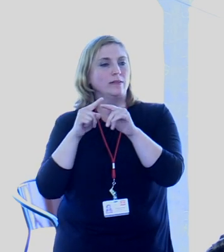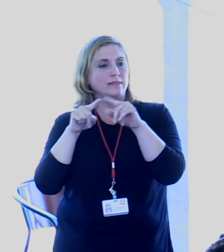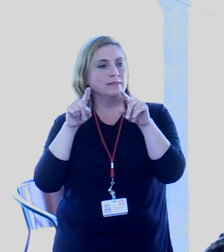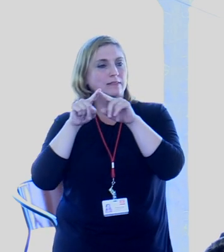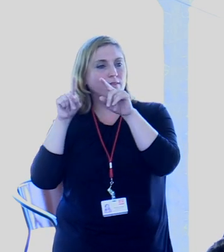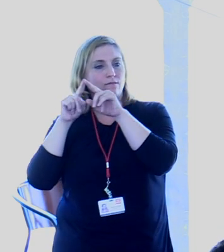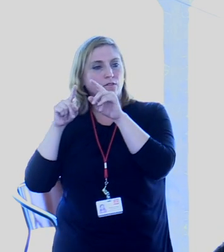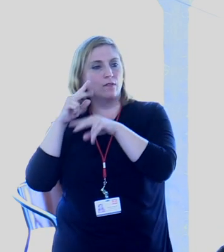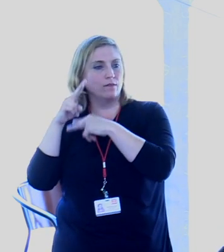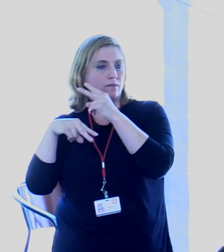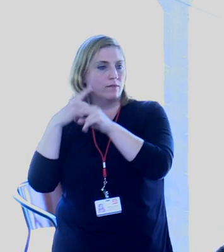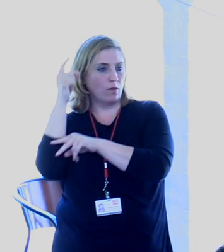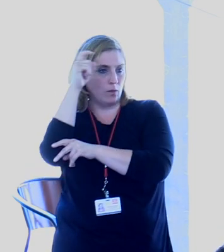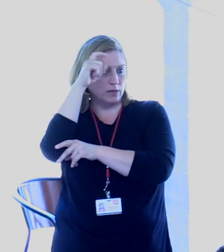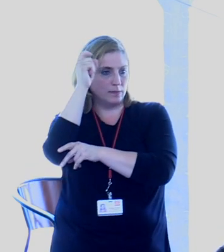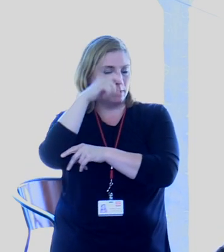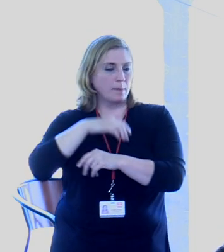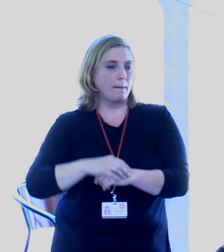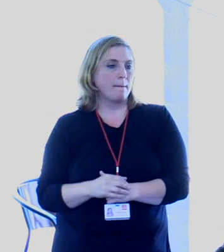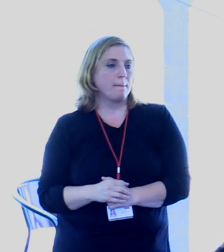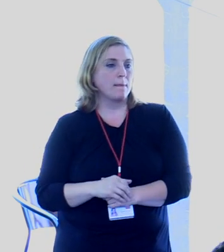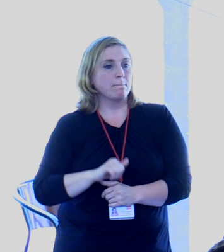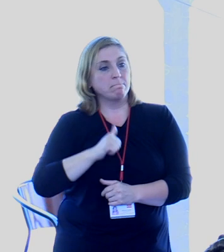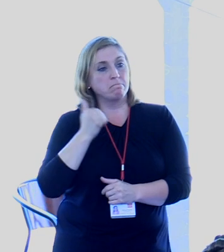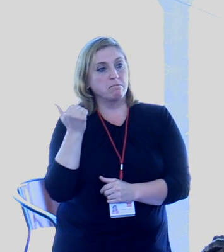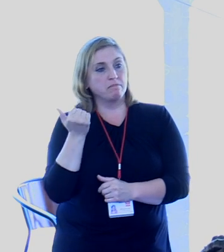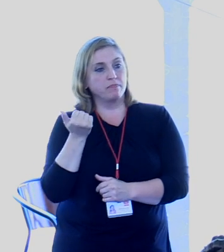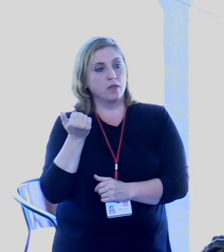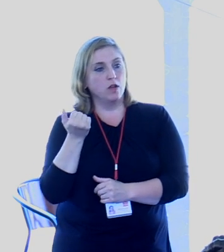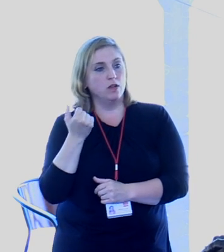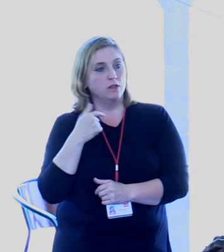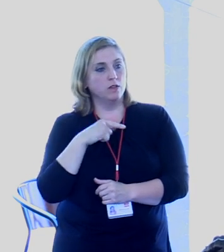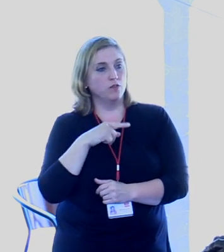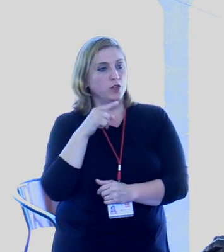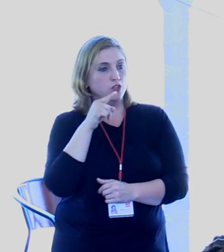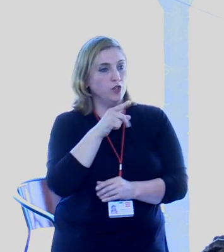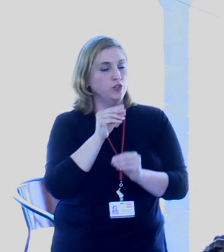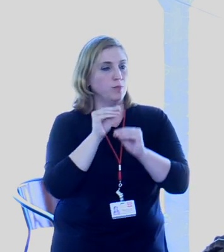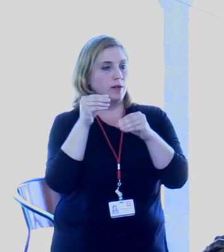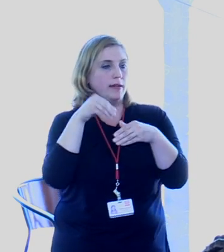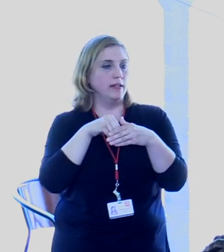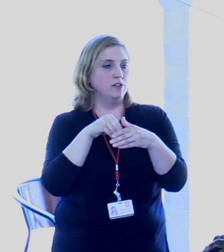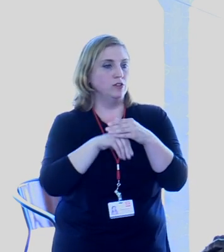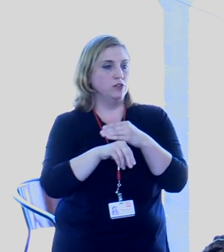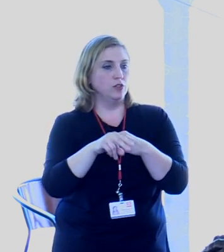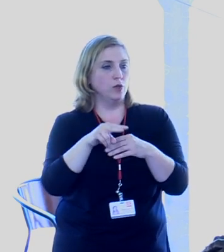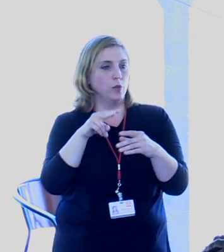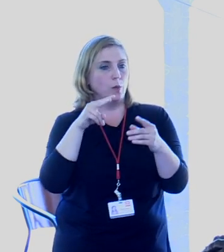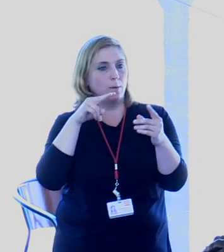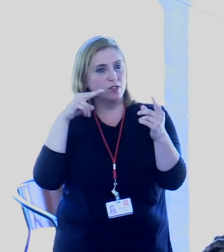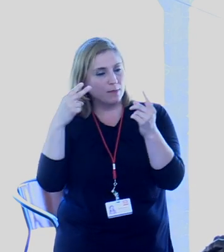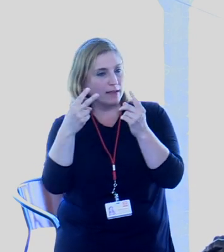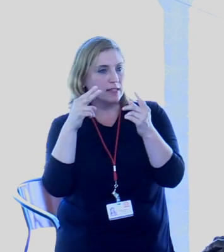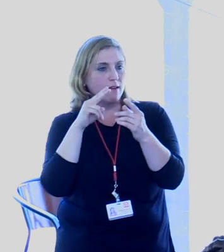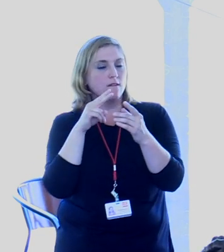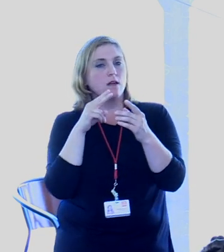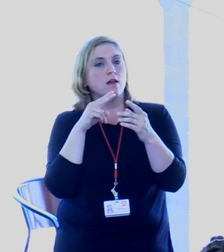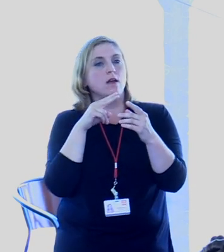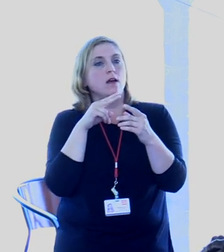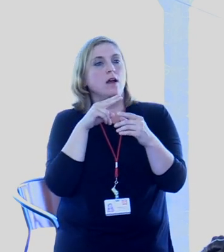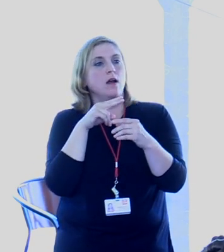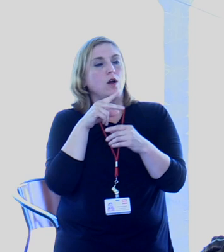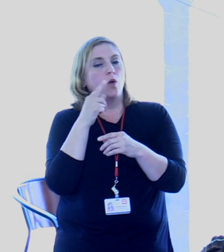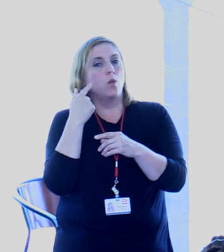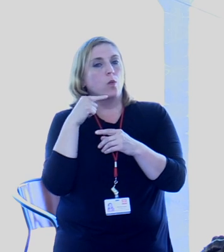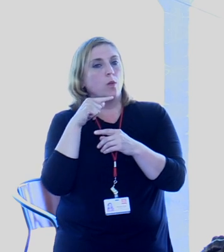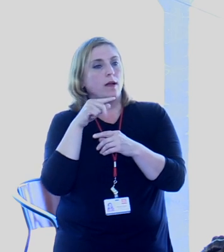types of wisdom. Another point, and this is just to review and to put it into perspective, what we're going to go is